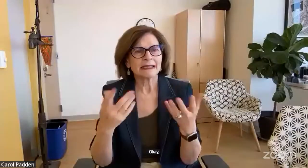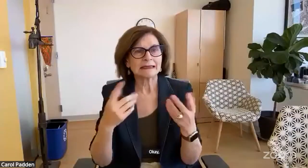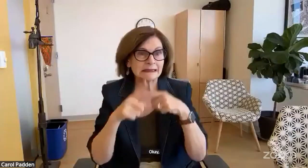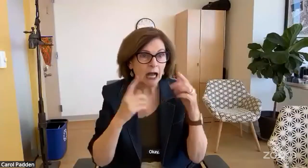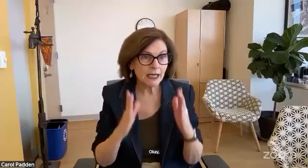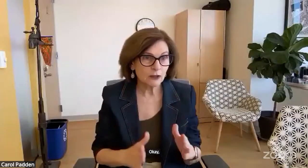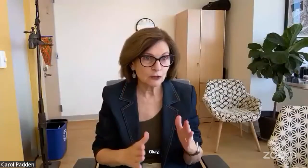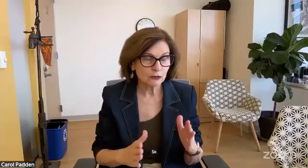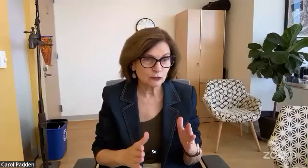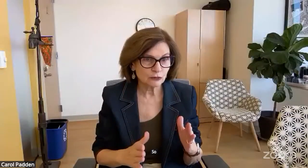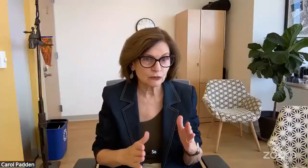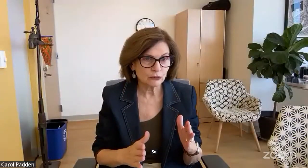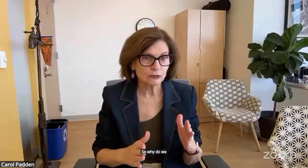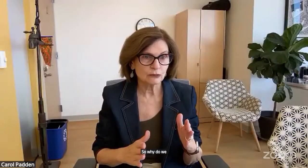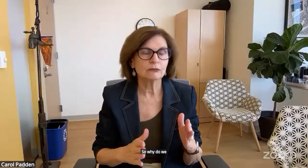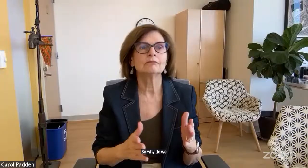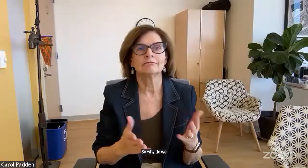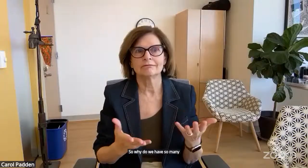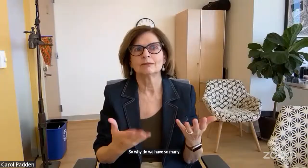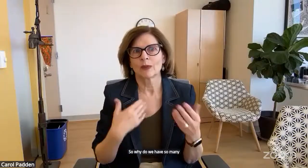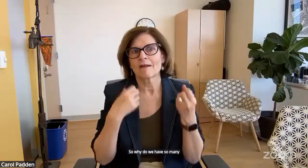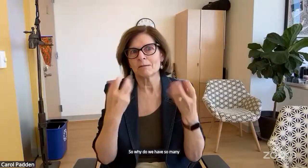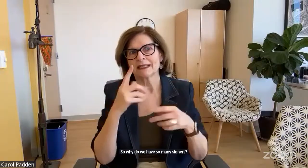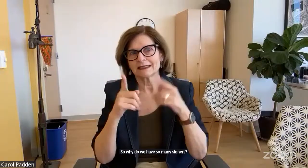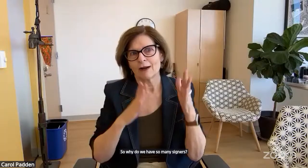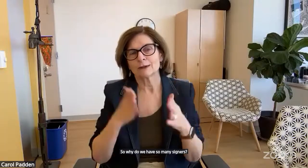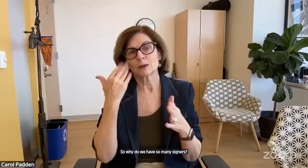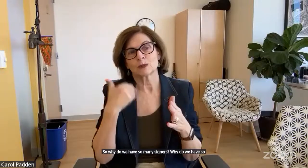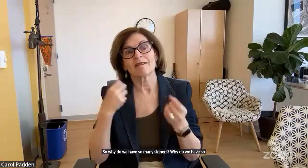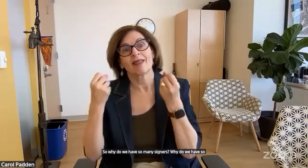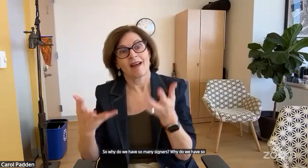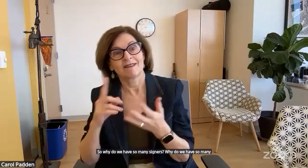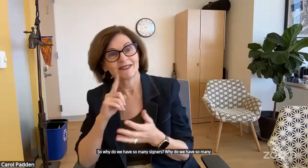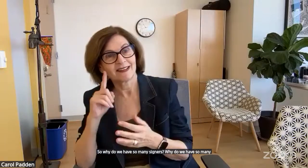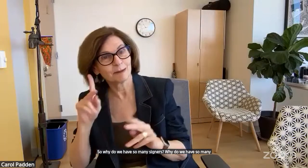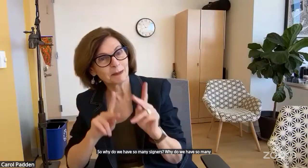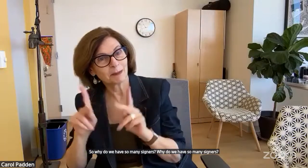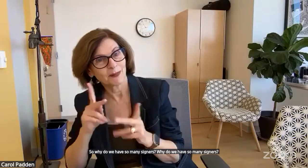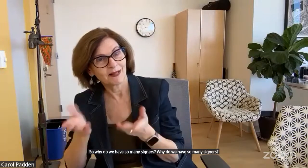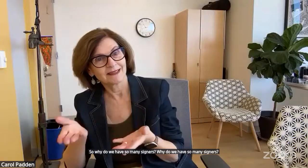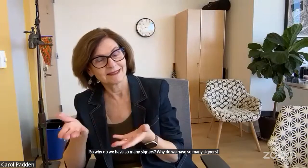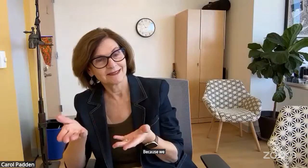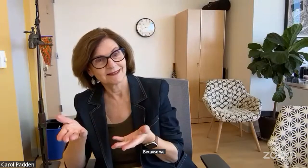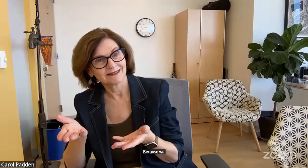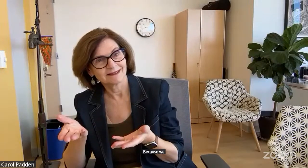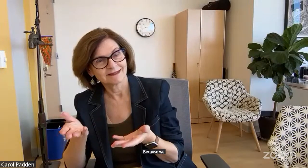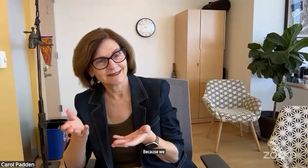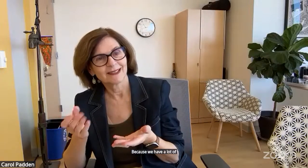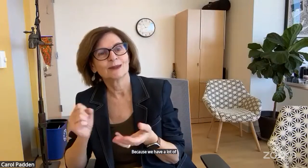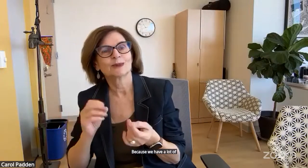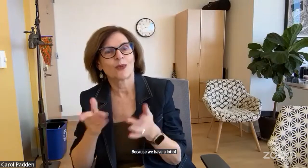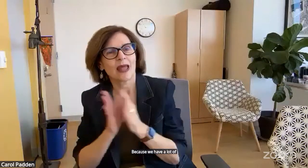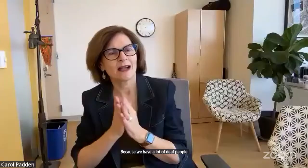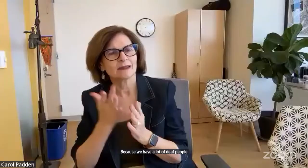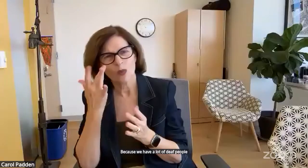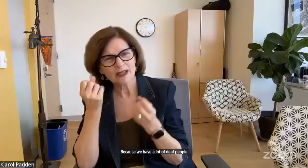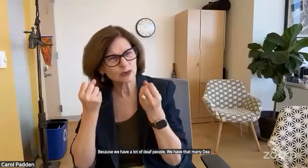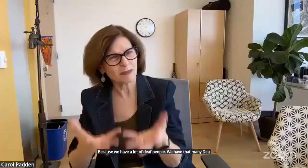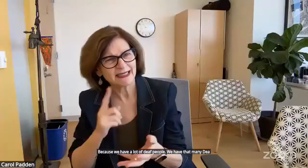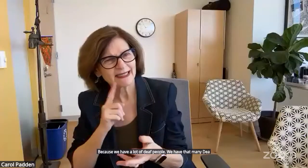So why do we have so many signers? Why do we have so many signers? Because we have a lot of deaf people. We have that many deaf people.